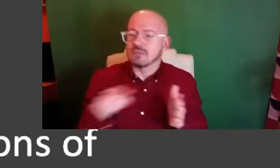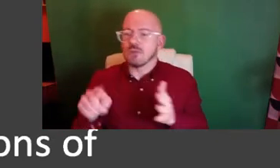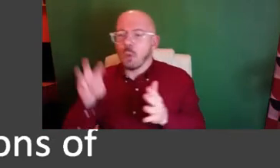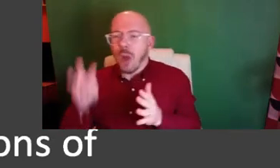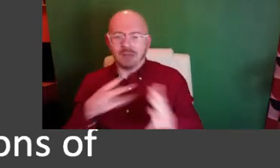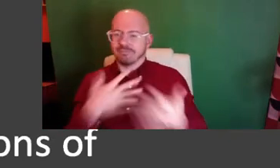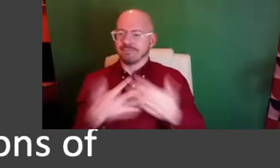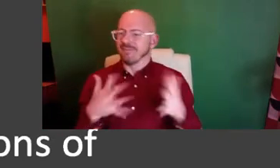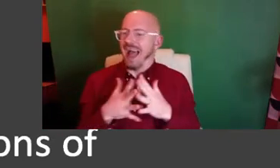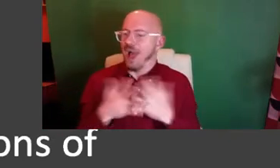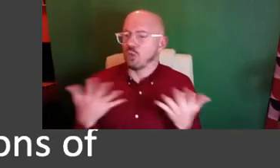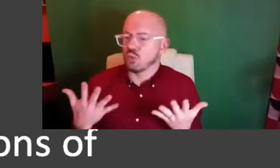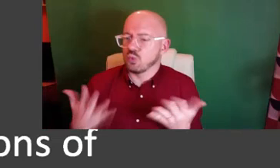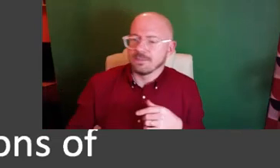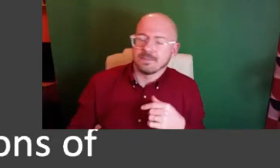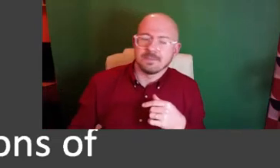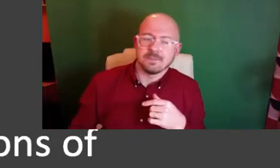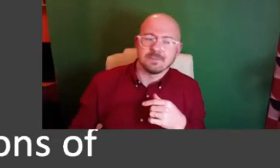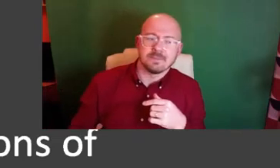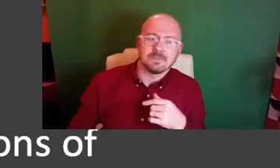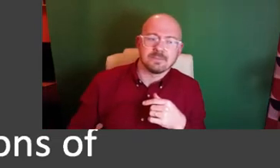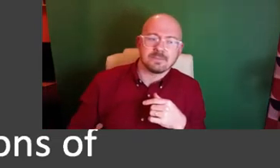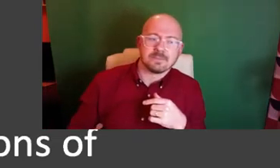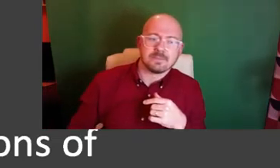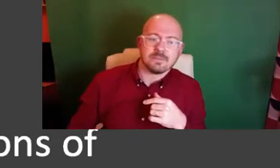Scotland and Wales take to language planning?